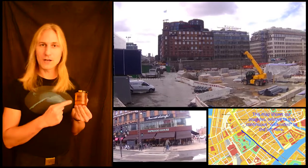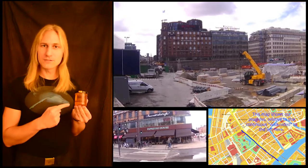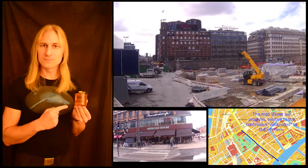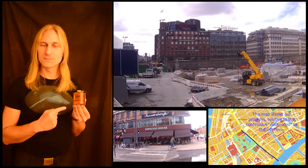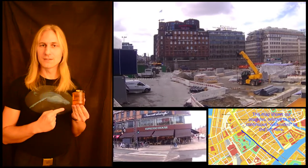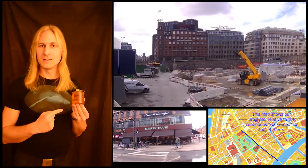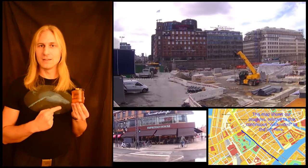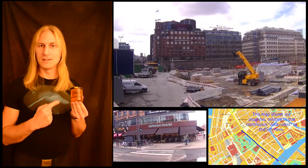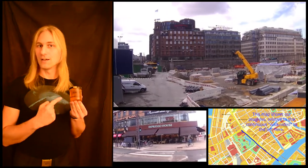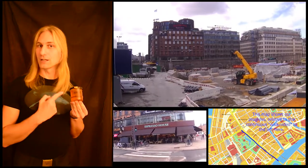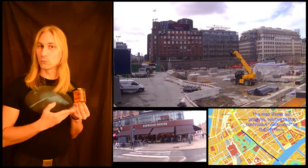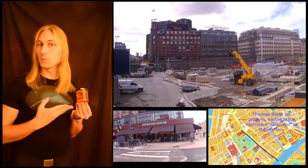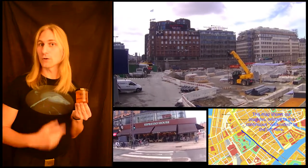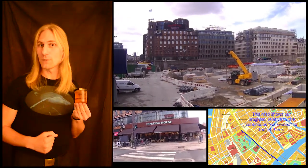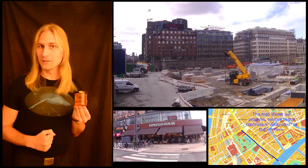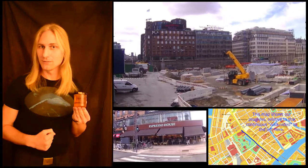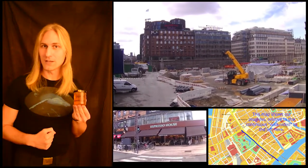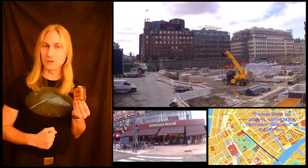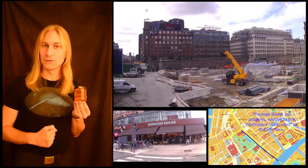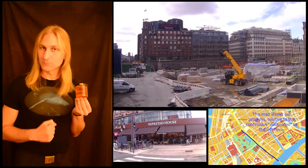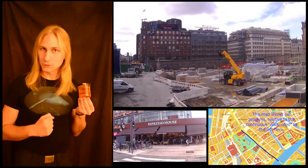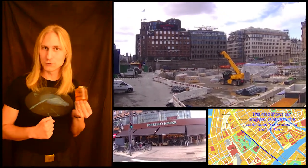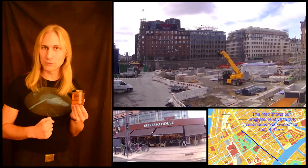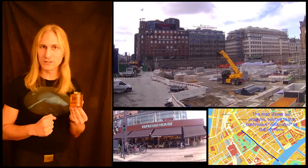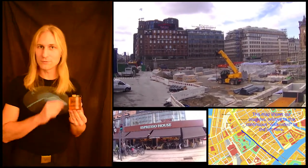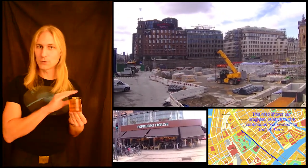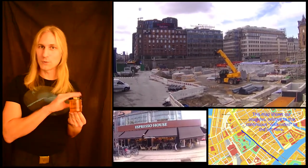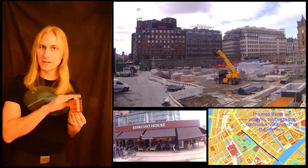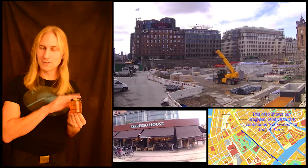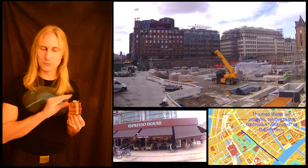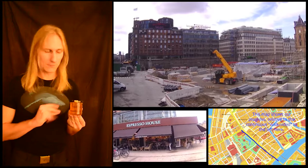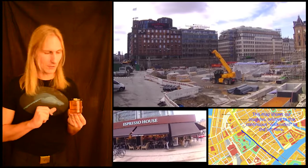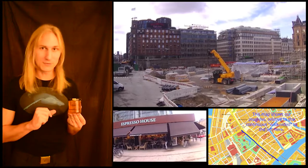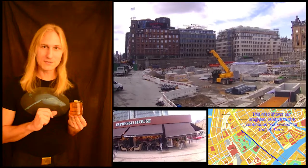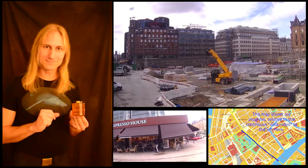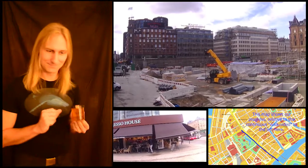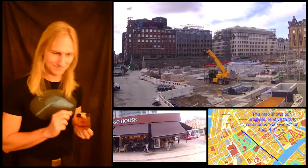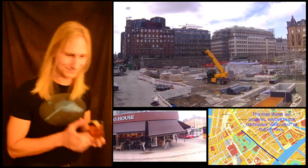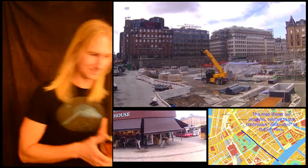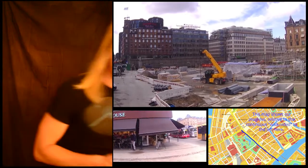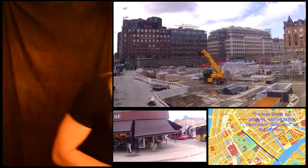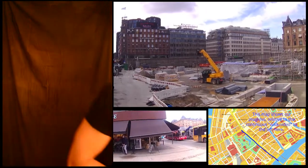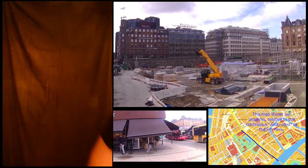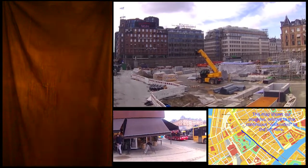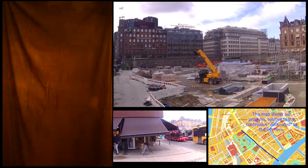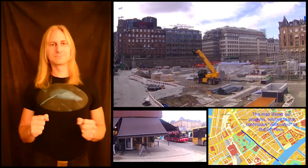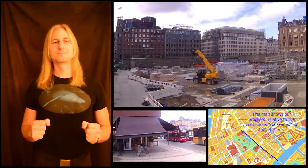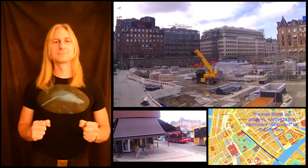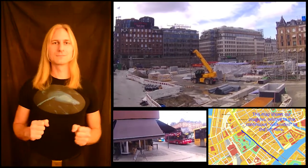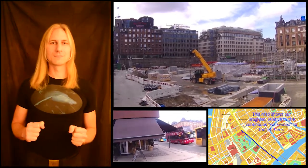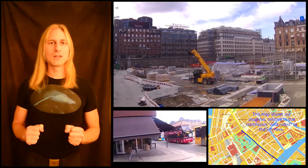It's very nice. I can warmly recommend it as a good souvenir from Copenhagen if you ever visit.